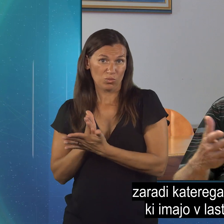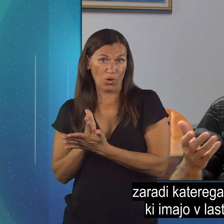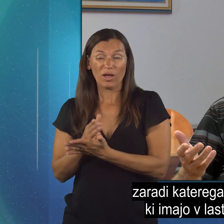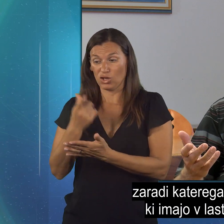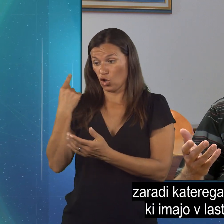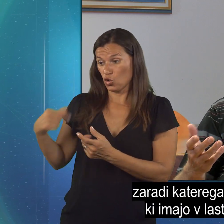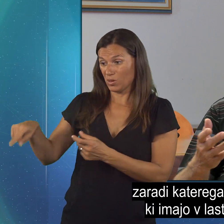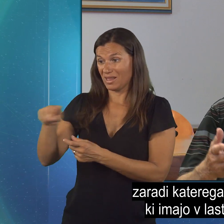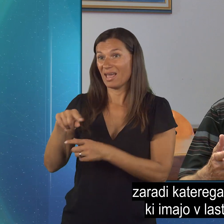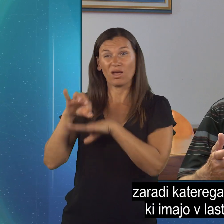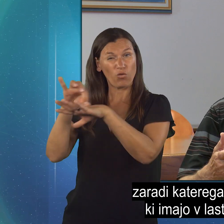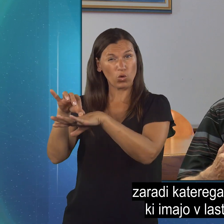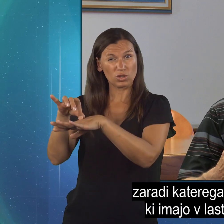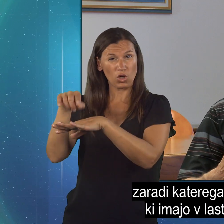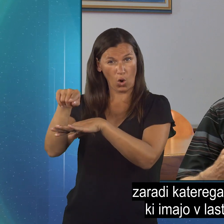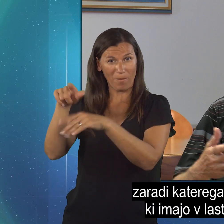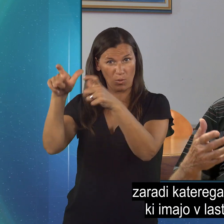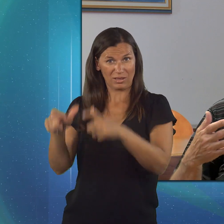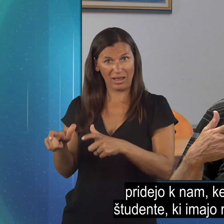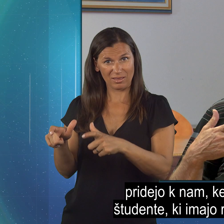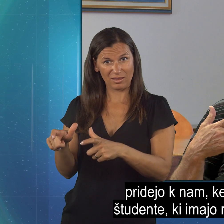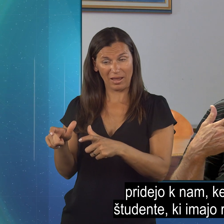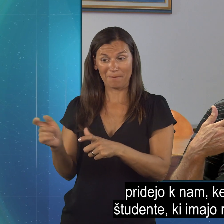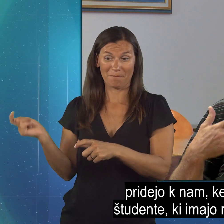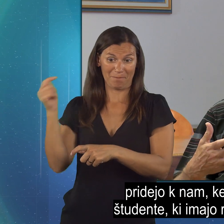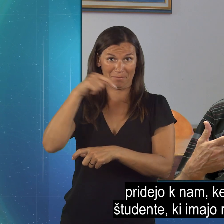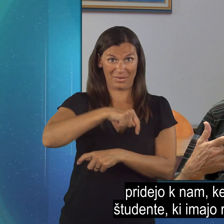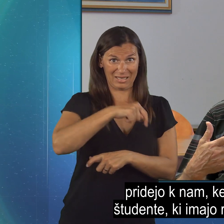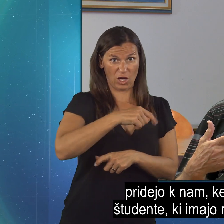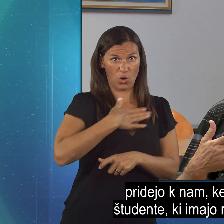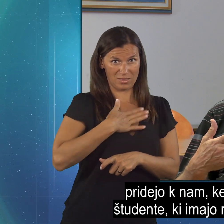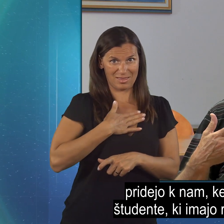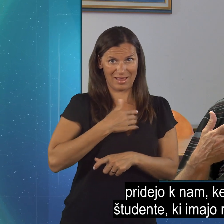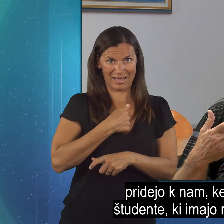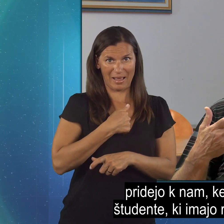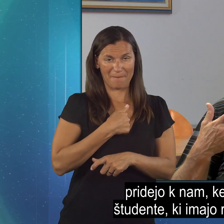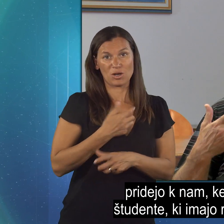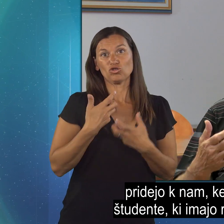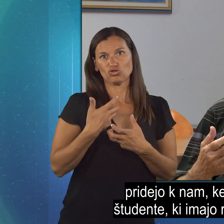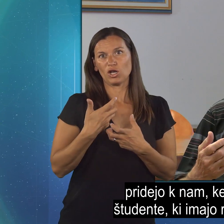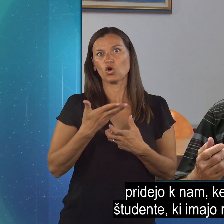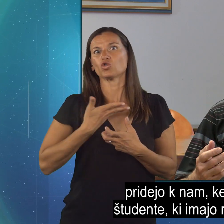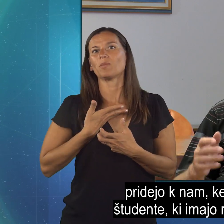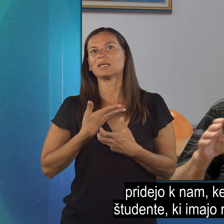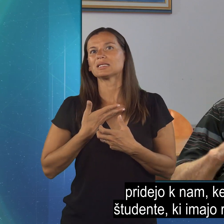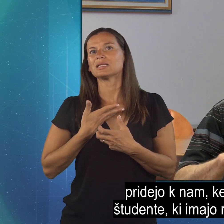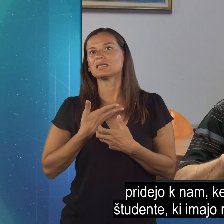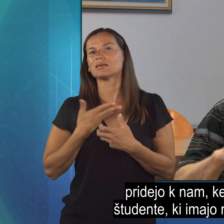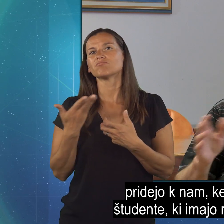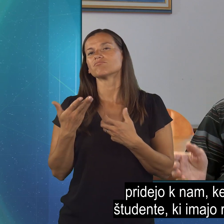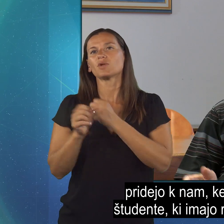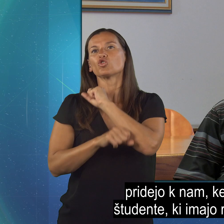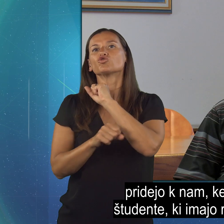The business people who are running the company, they come to us because they want to have students who